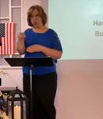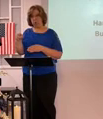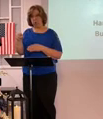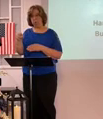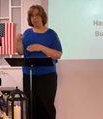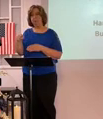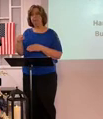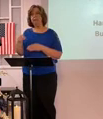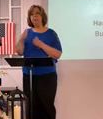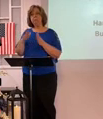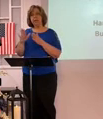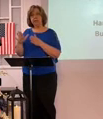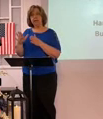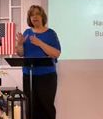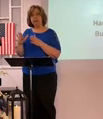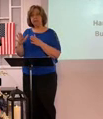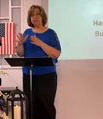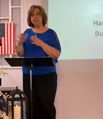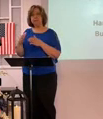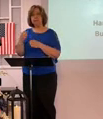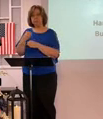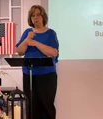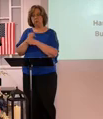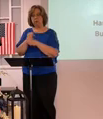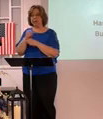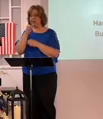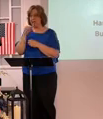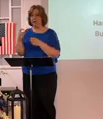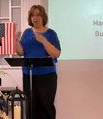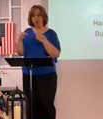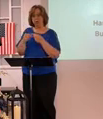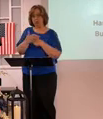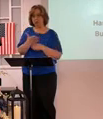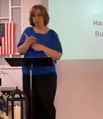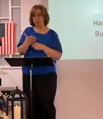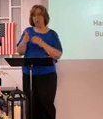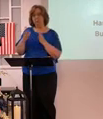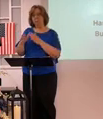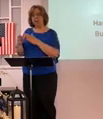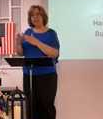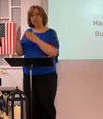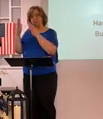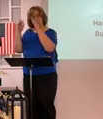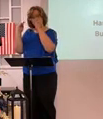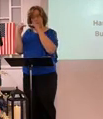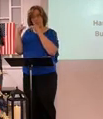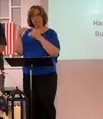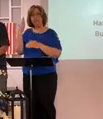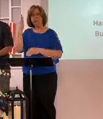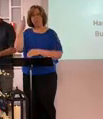plans to prosper you and not to harm you, plans to give you hope and a future.